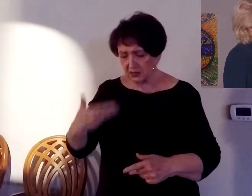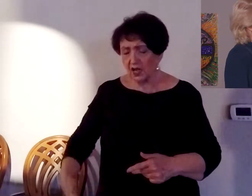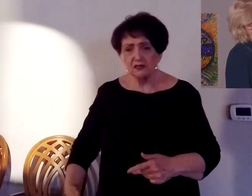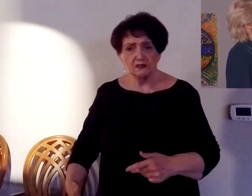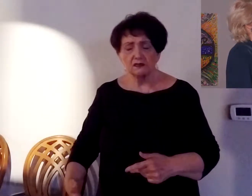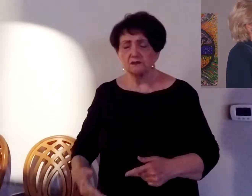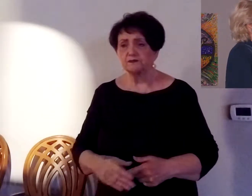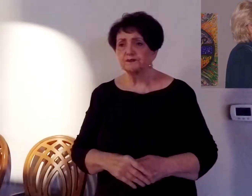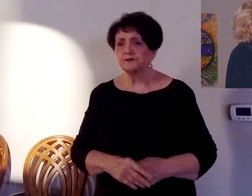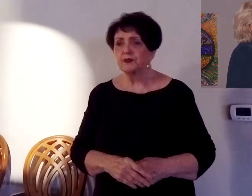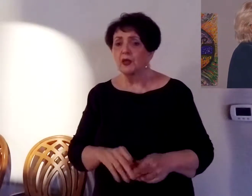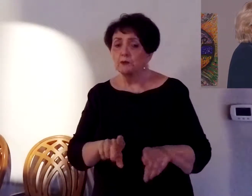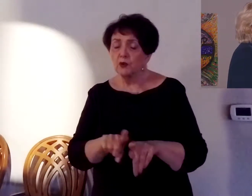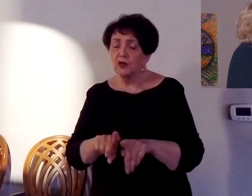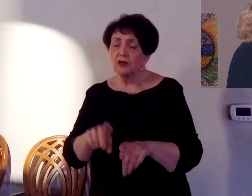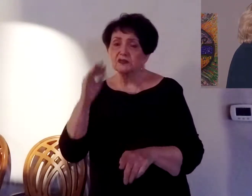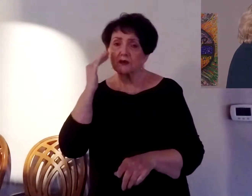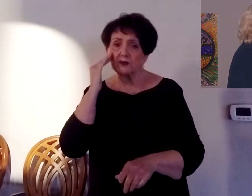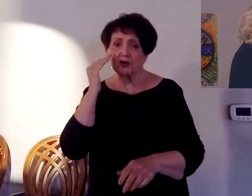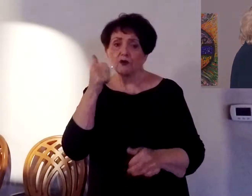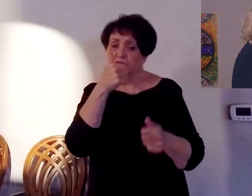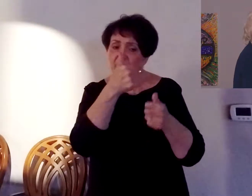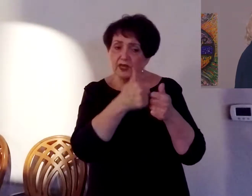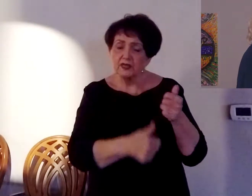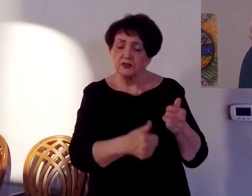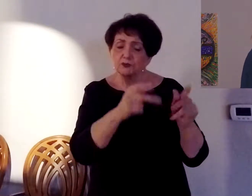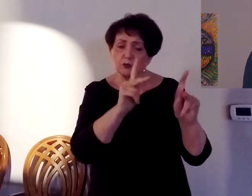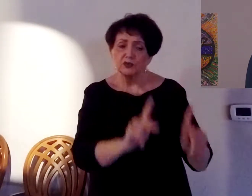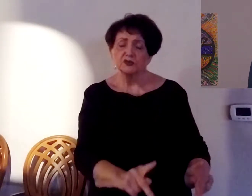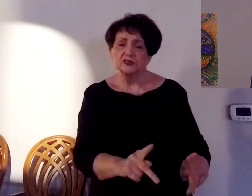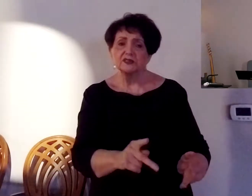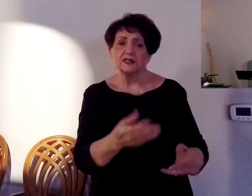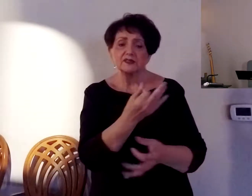But we also know that each and every human being has freedom of choice,